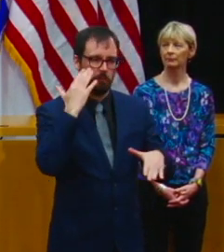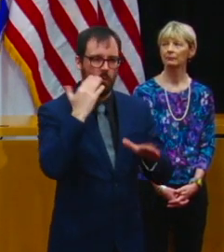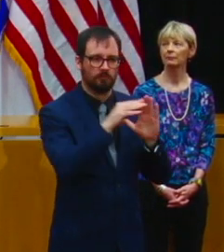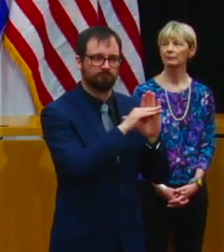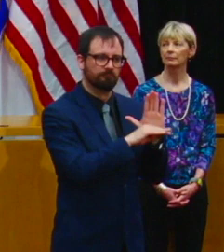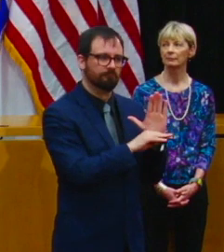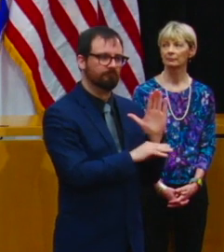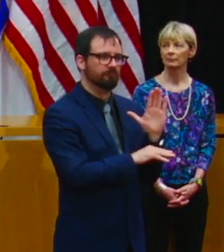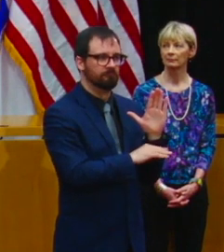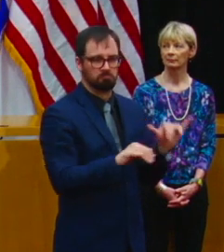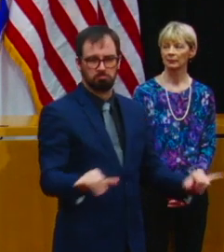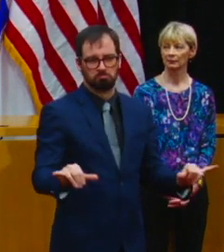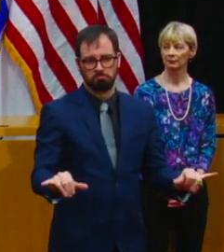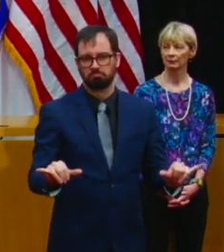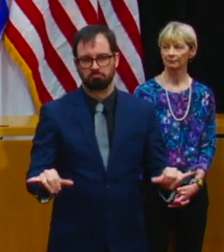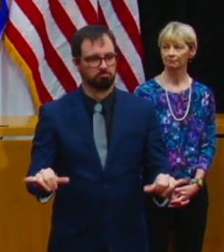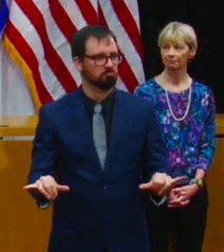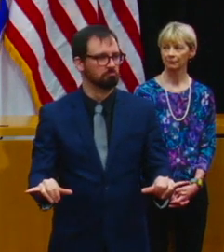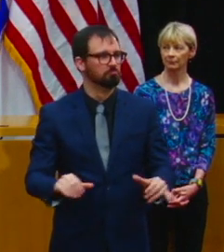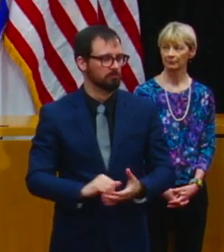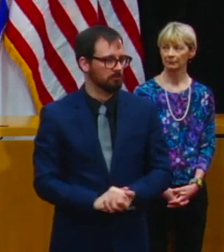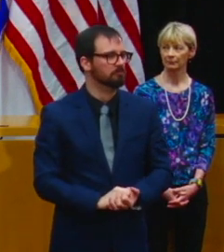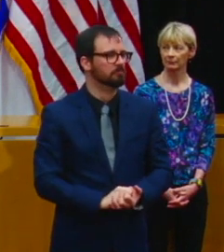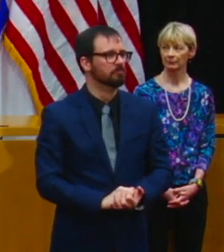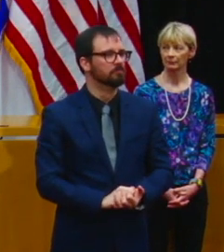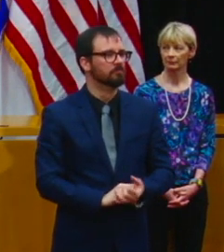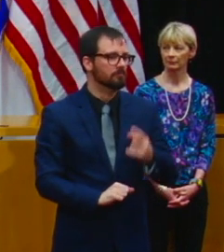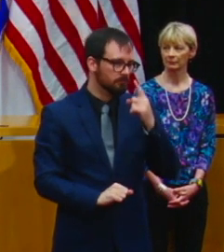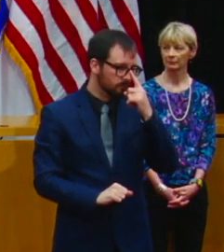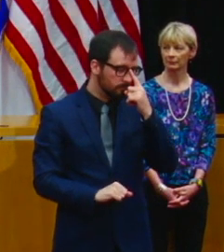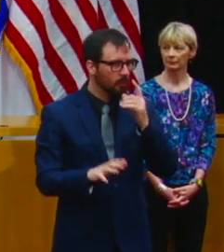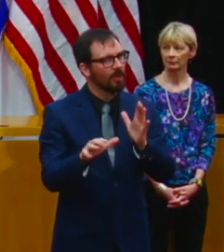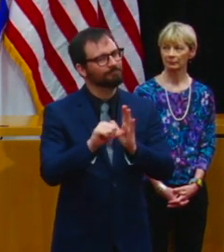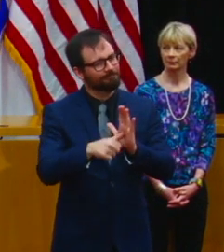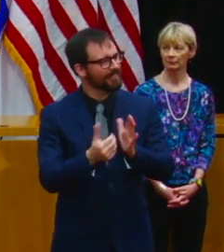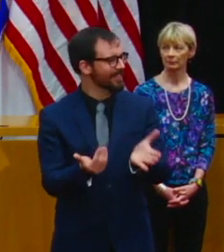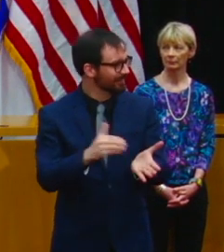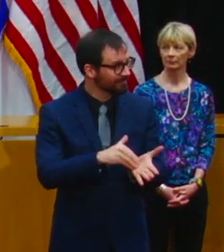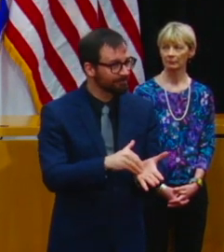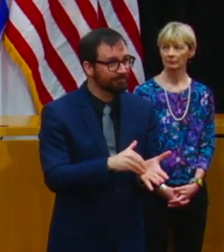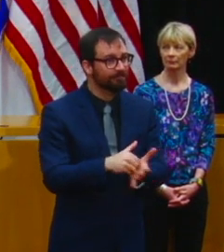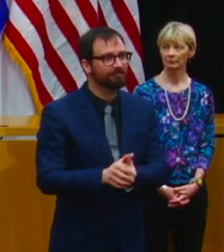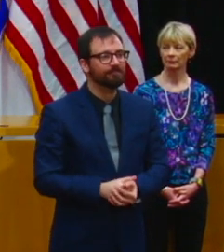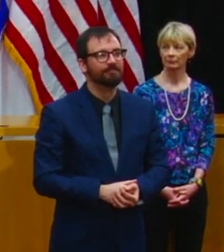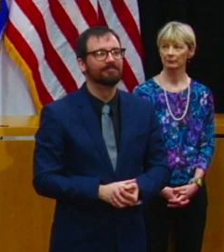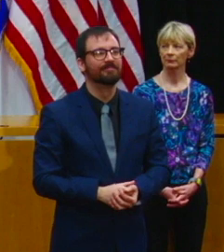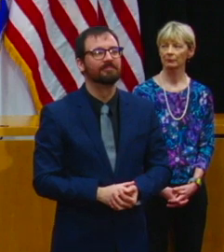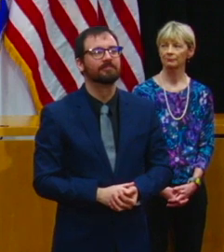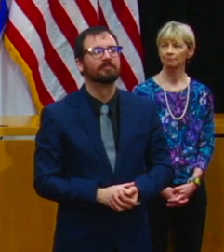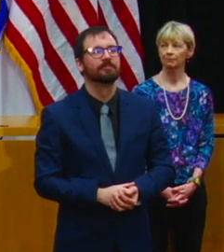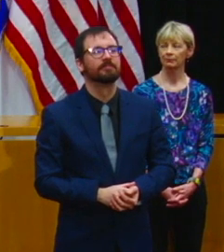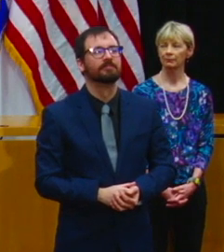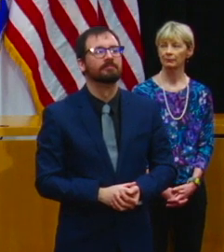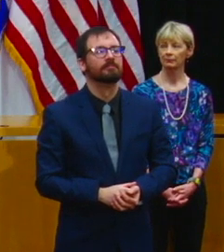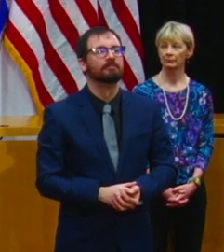are part of the Commonwealth. And obviously, again, it's impossible to ensure that everybody complies with all of this. But if you're working in